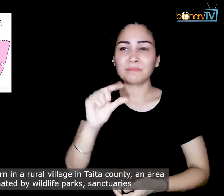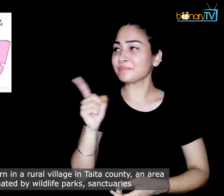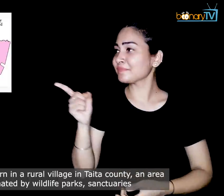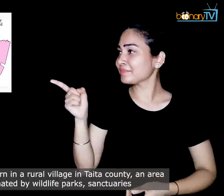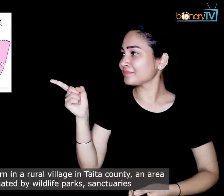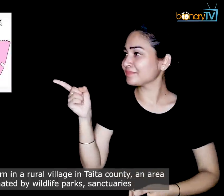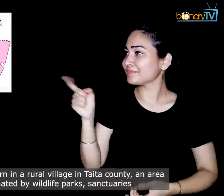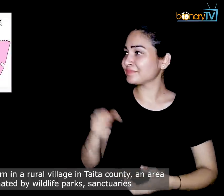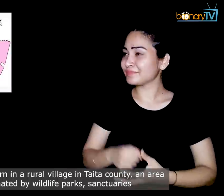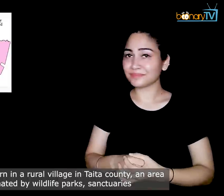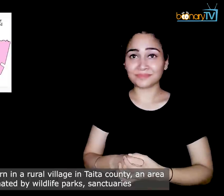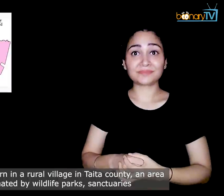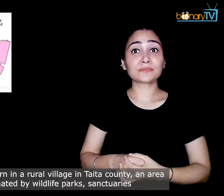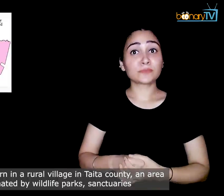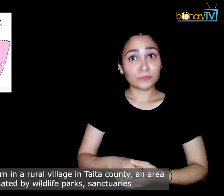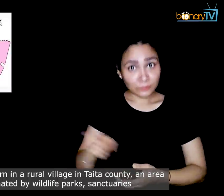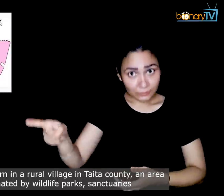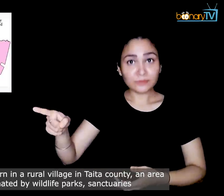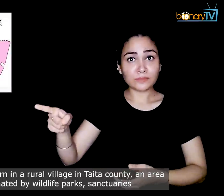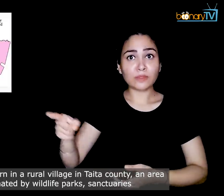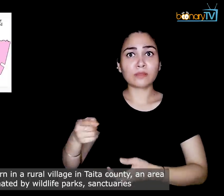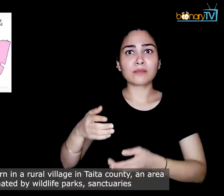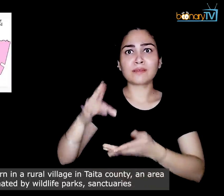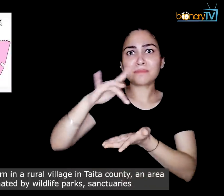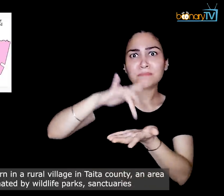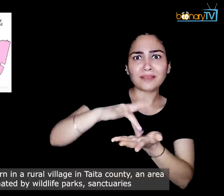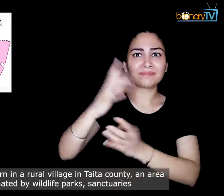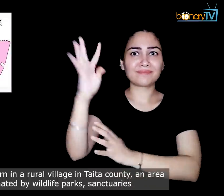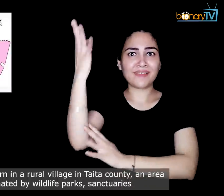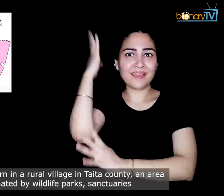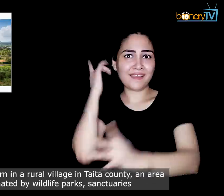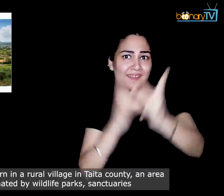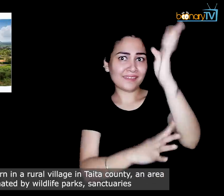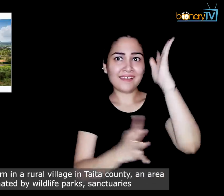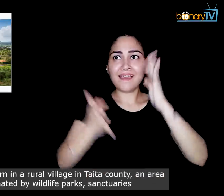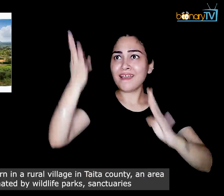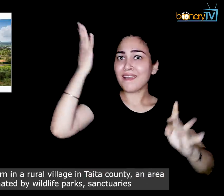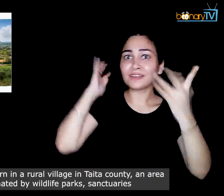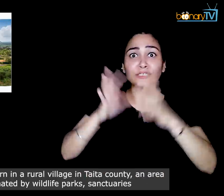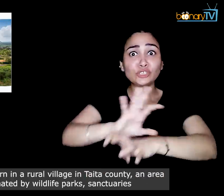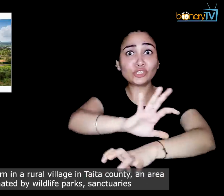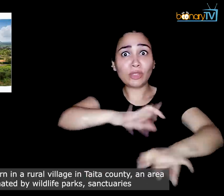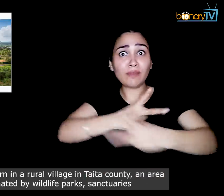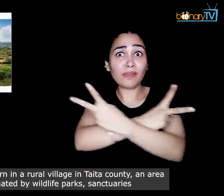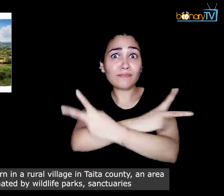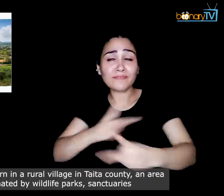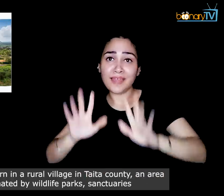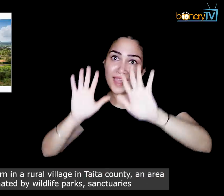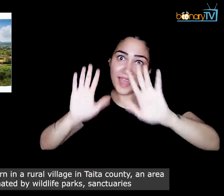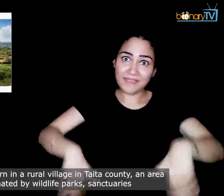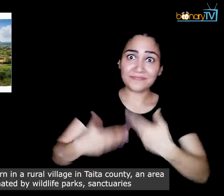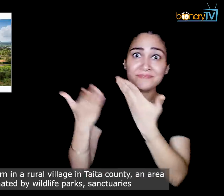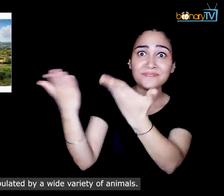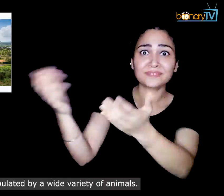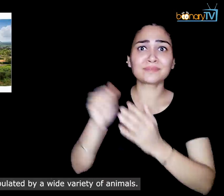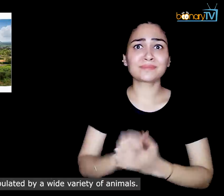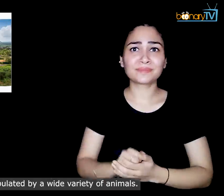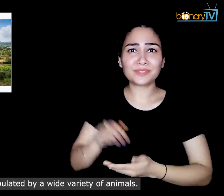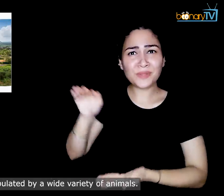in Taita County, an area dominated by wildlife parks, sanctuaries and populated